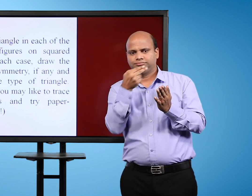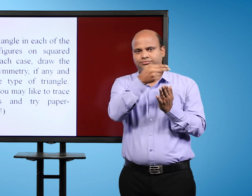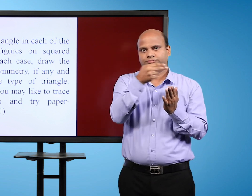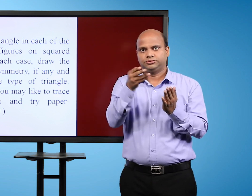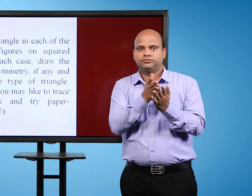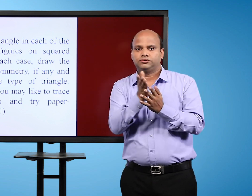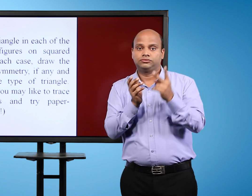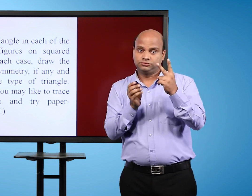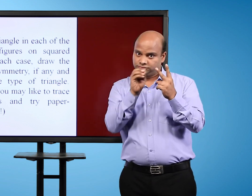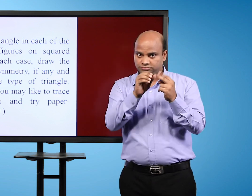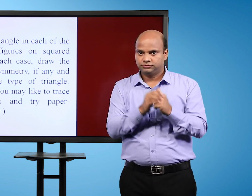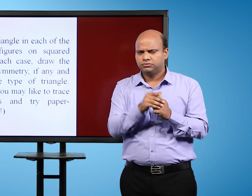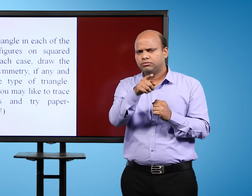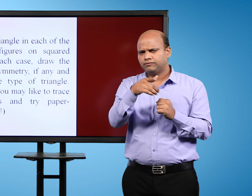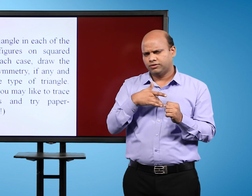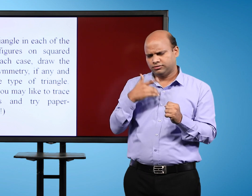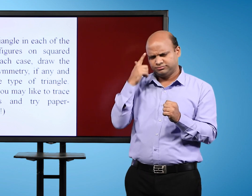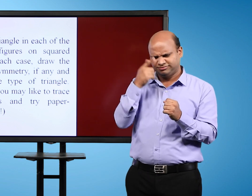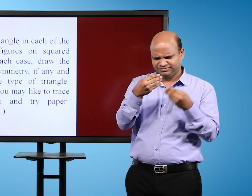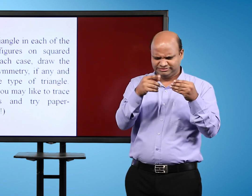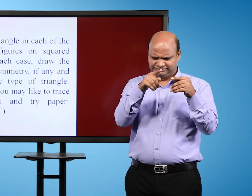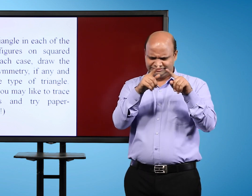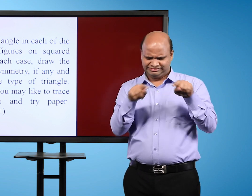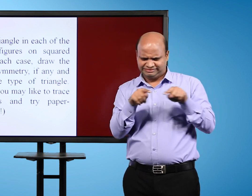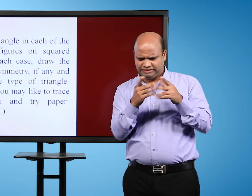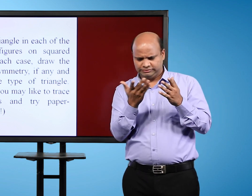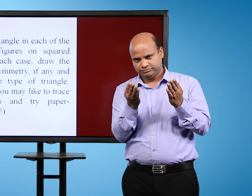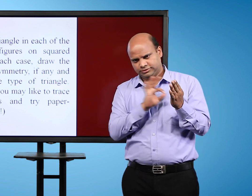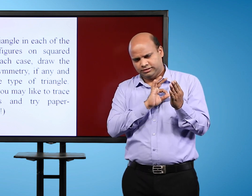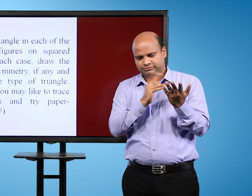Some of you may like to trace the figures and try paper folding first.